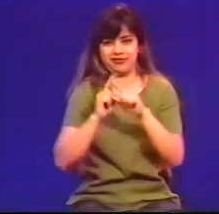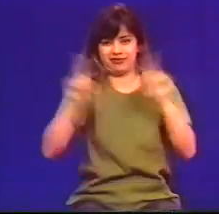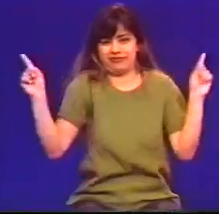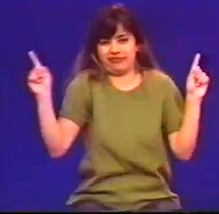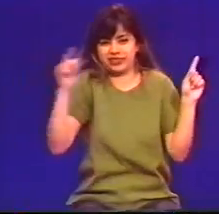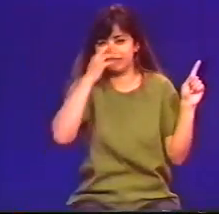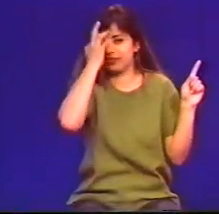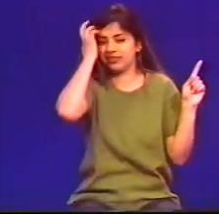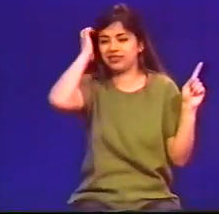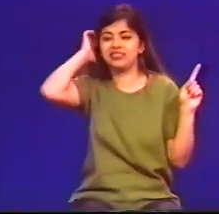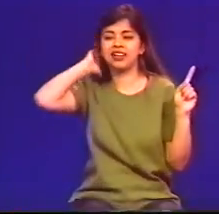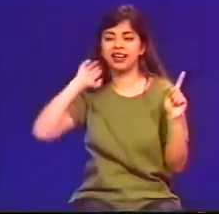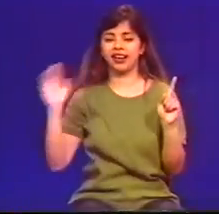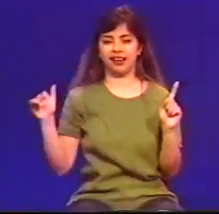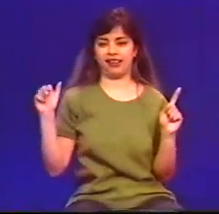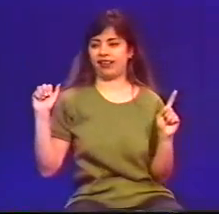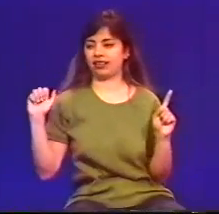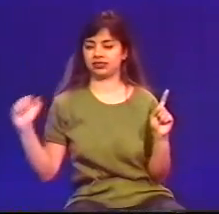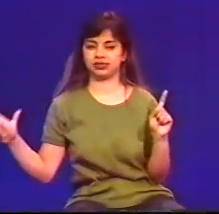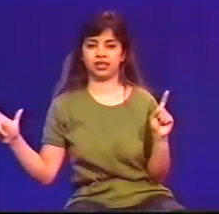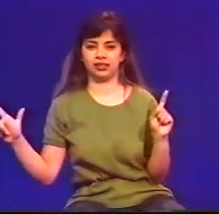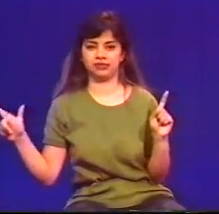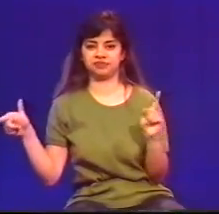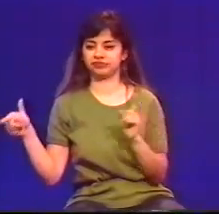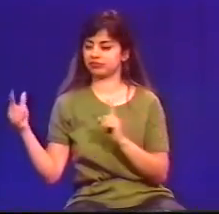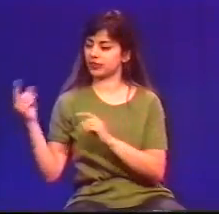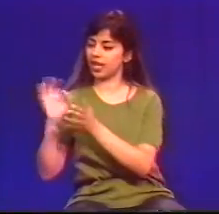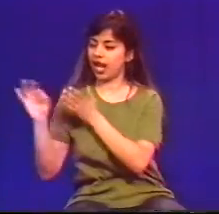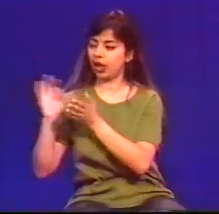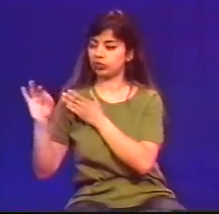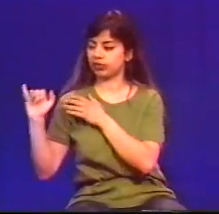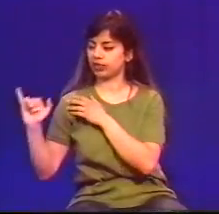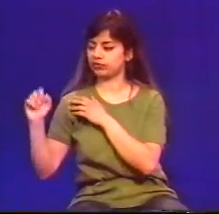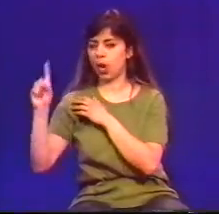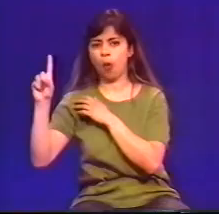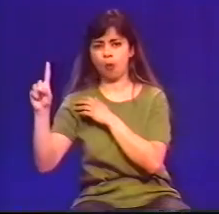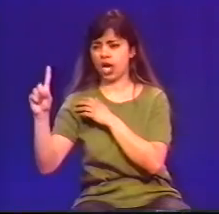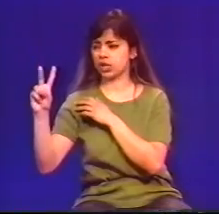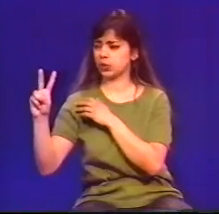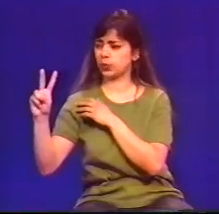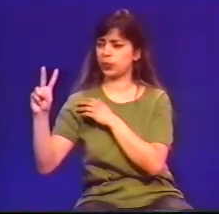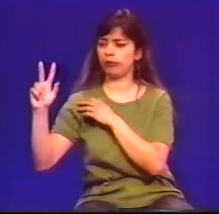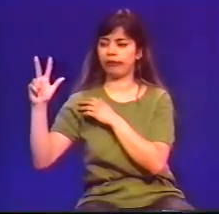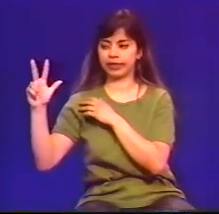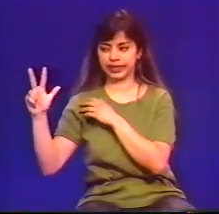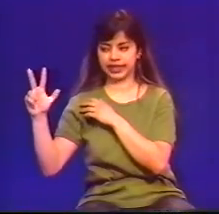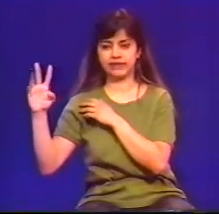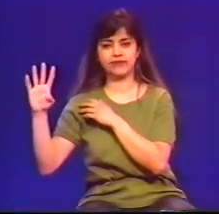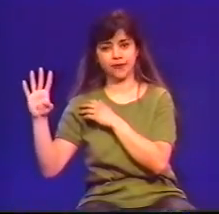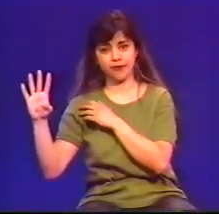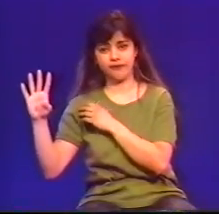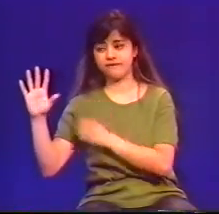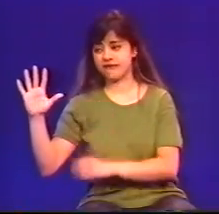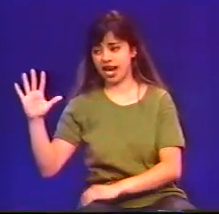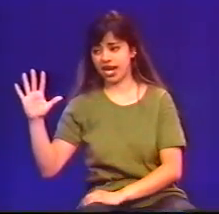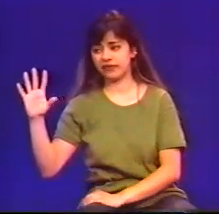I'd like to show you the numbers 1 through 20 in both ASL and Pakistani sign languages. 1, 2, 3, 4, 5,